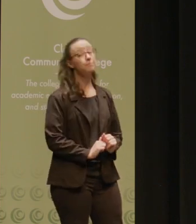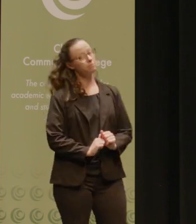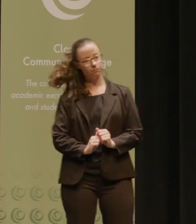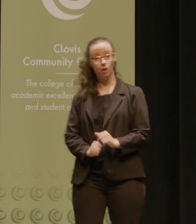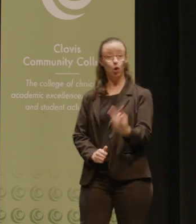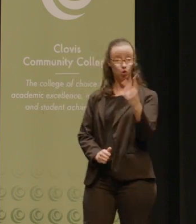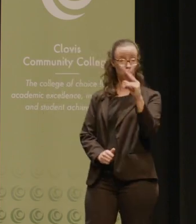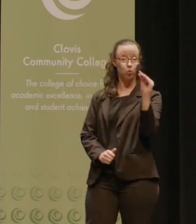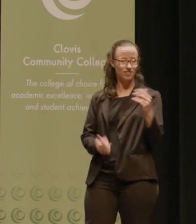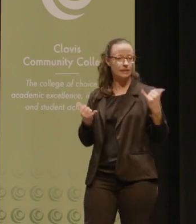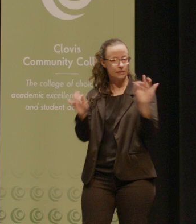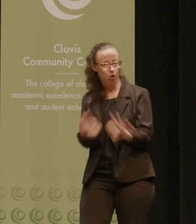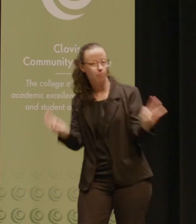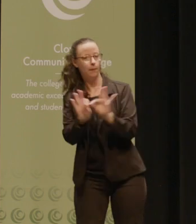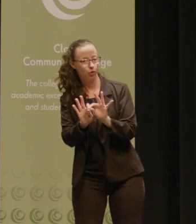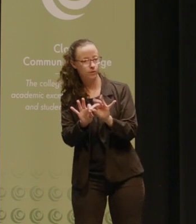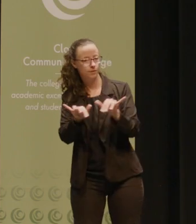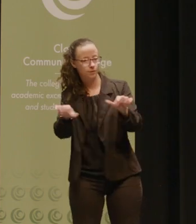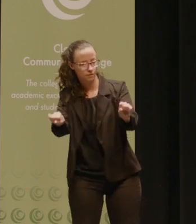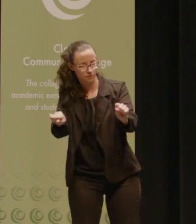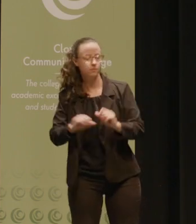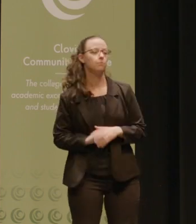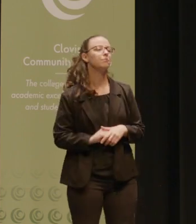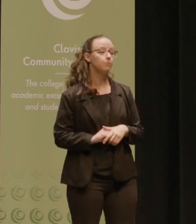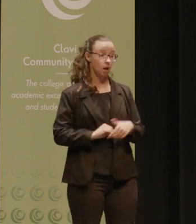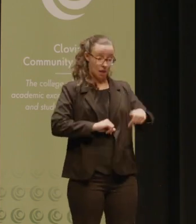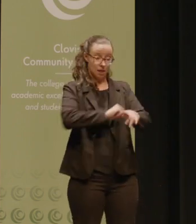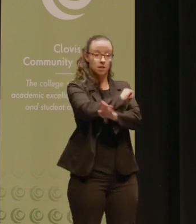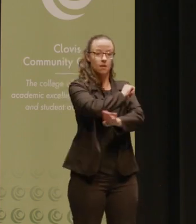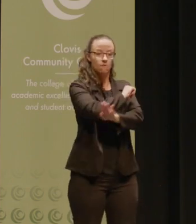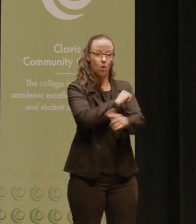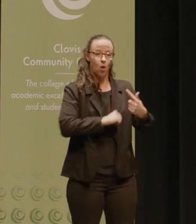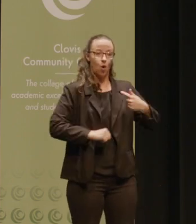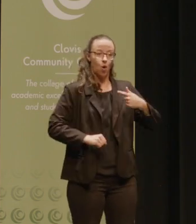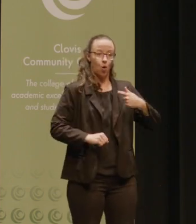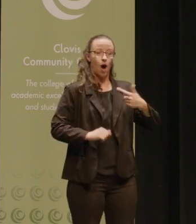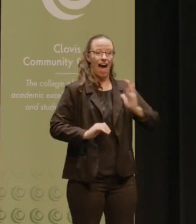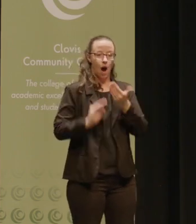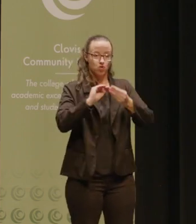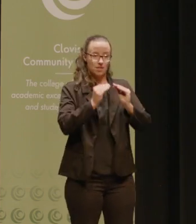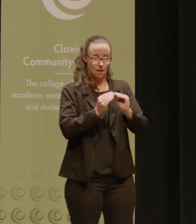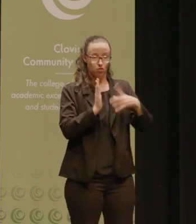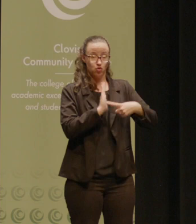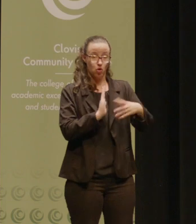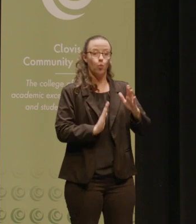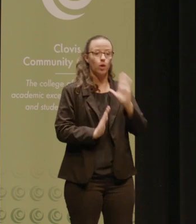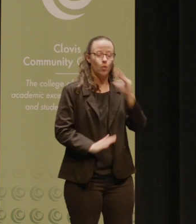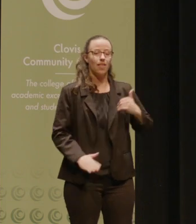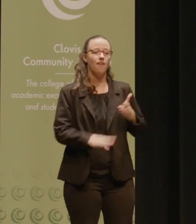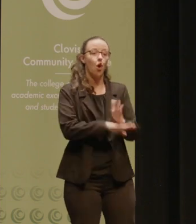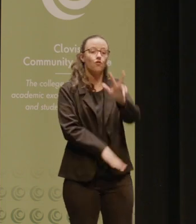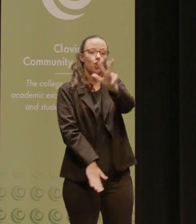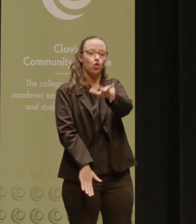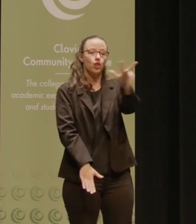Yes, it does. It matters. This fall, we're slated, if our trajectory holds, to be over 33,000